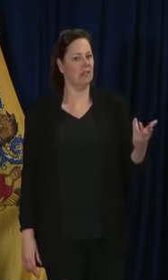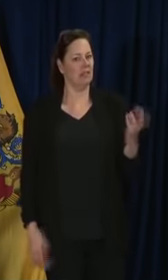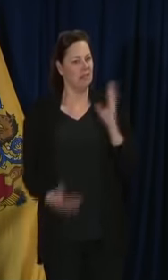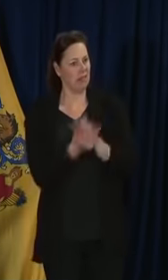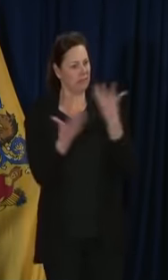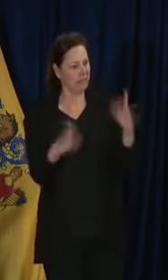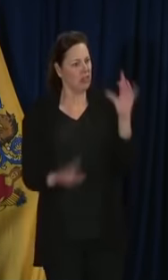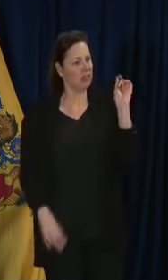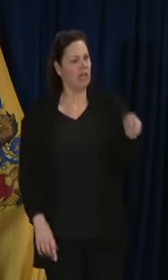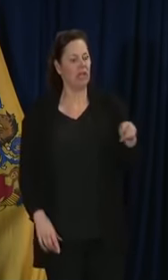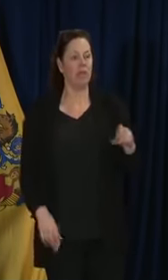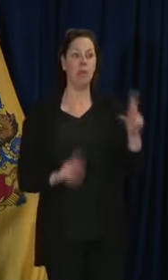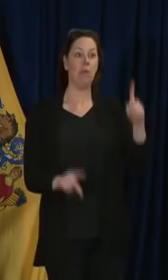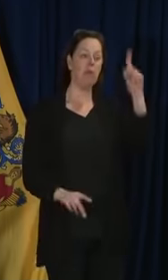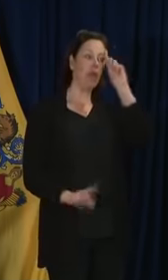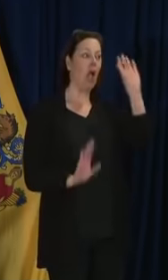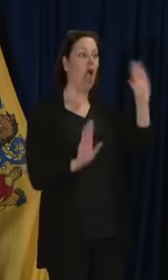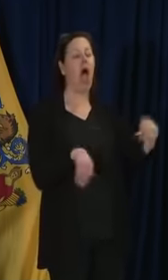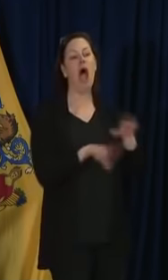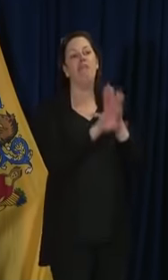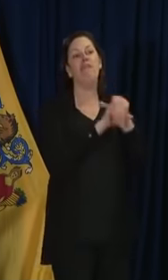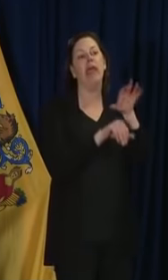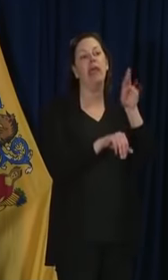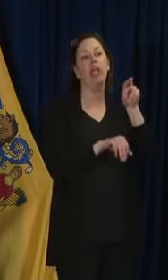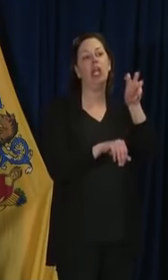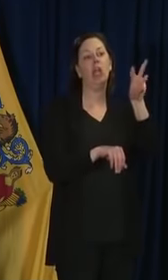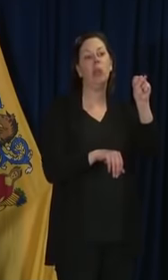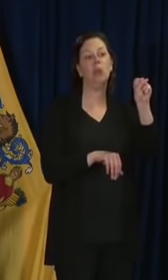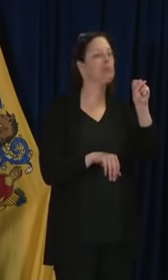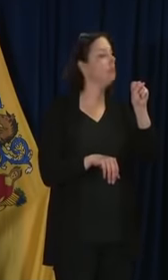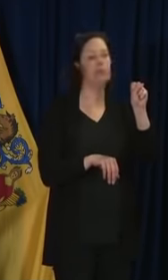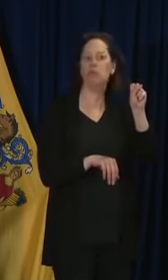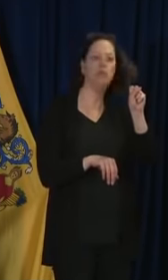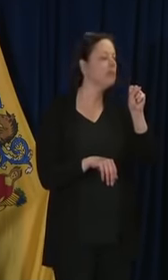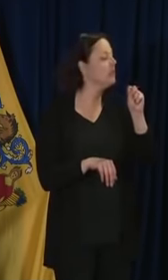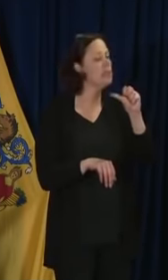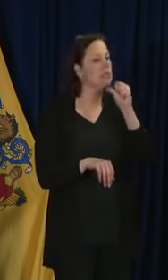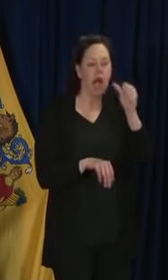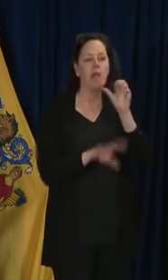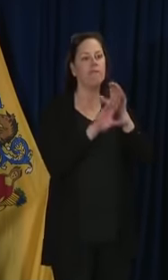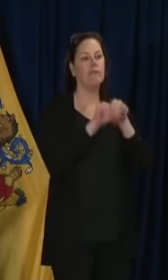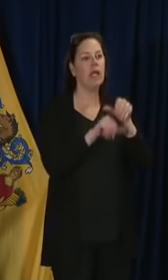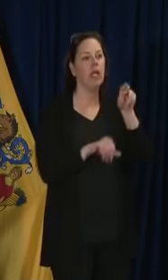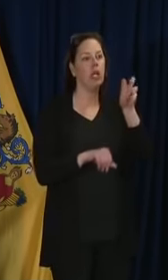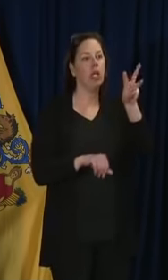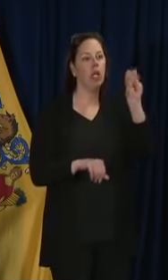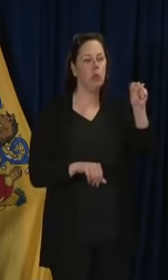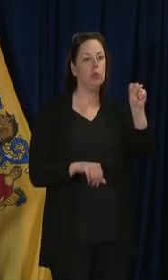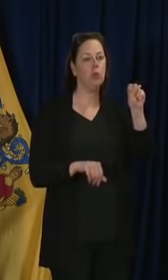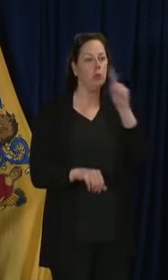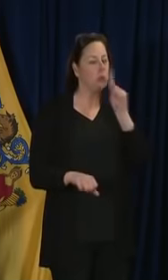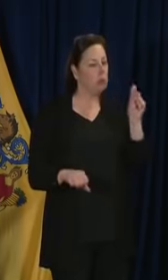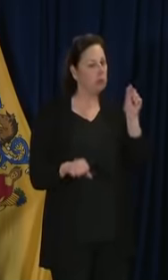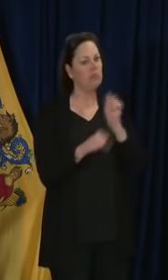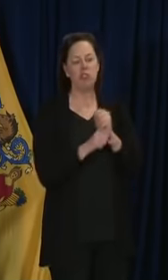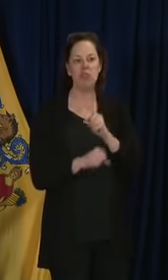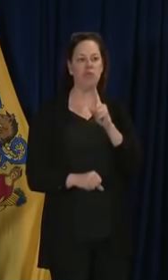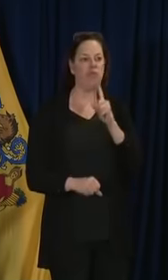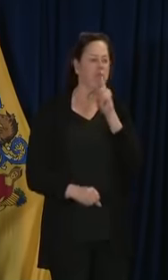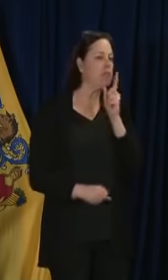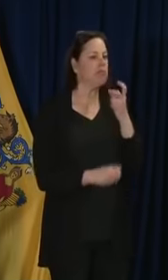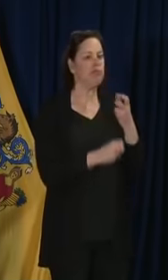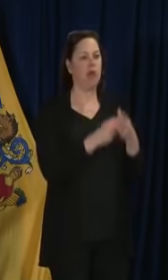So to the folks who think this isn't real, trust me, it's real. And it's on me if we prove this